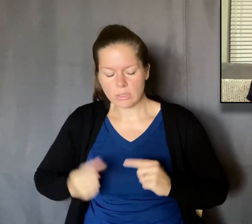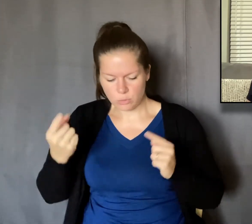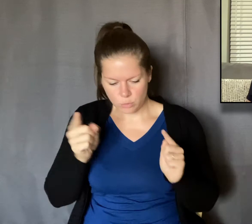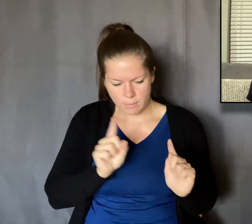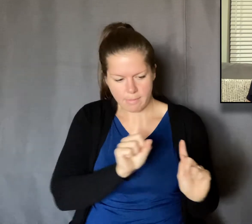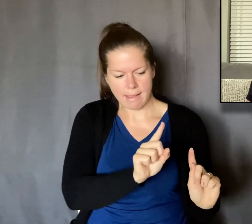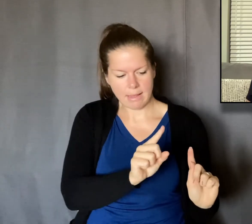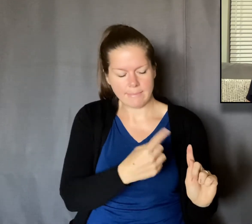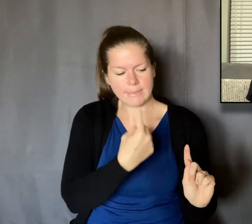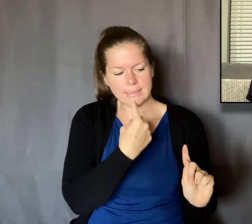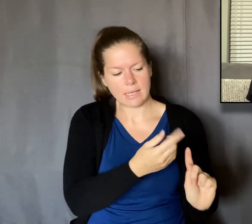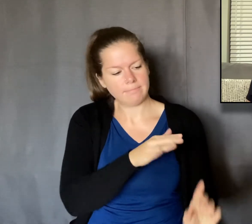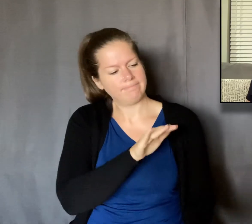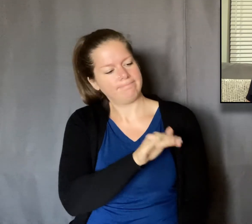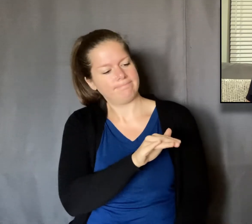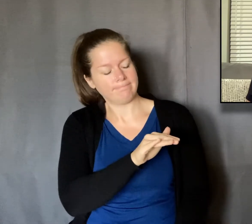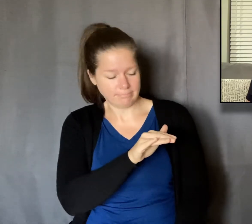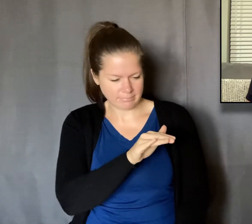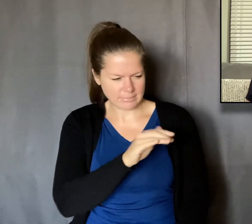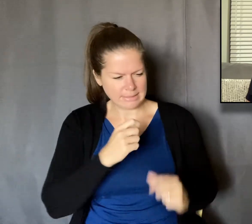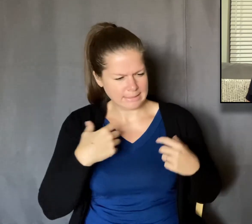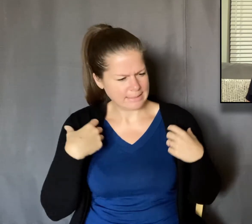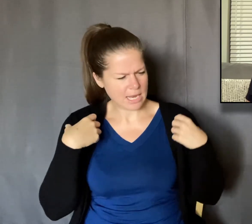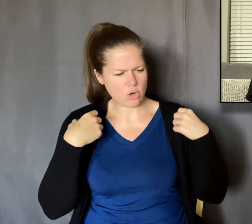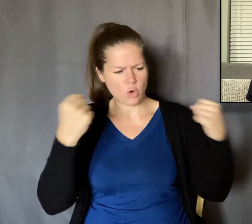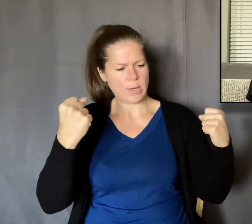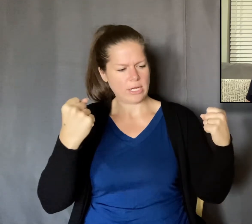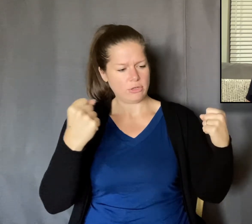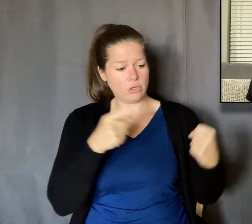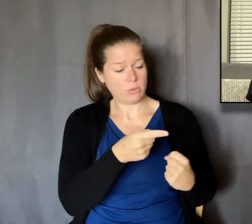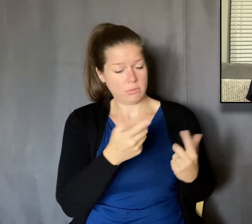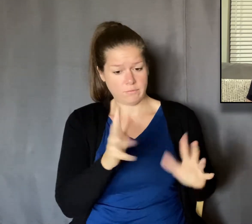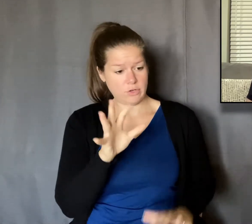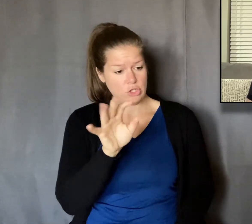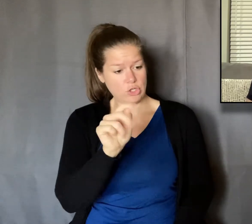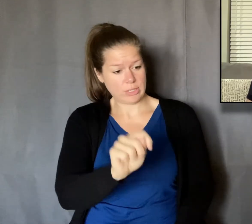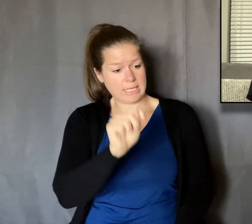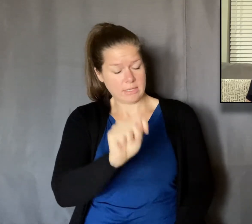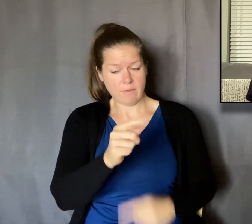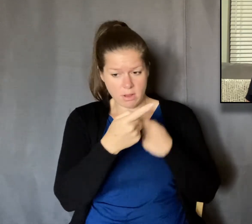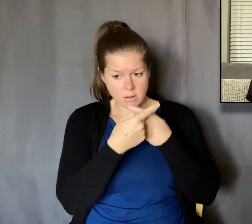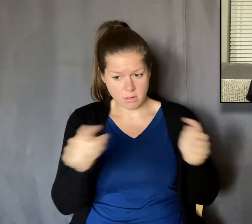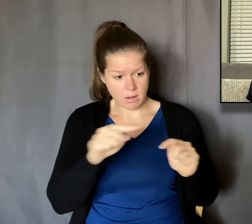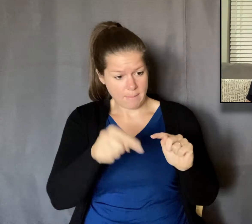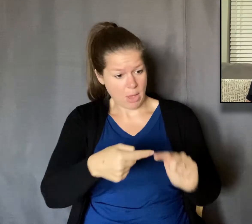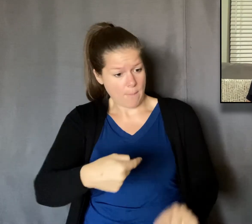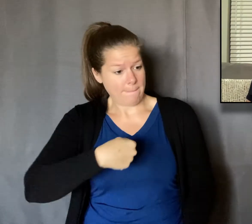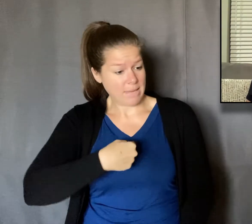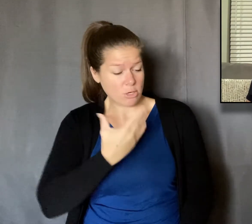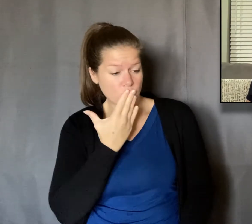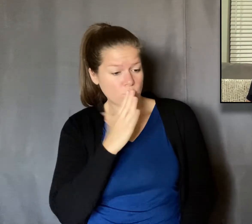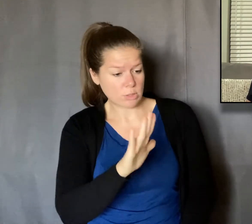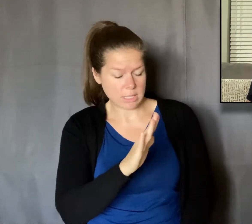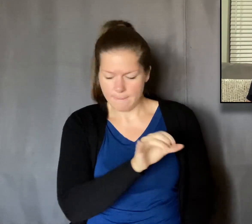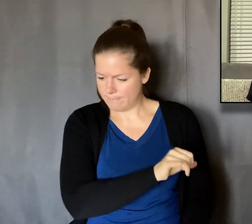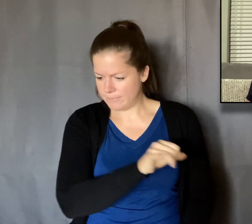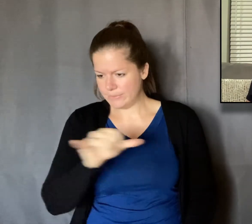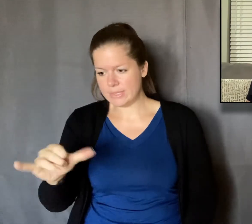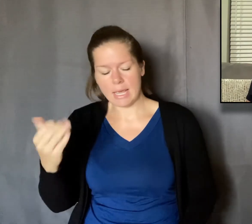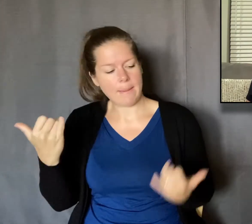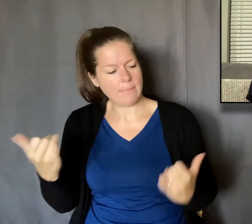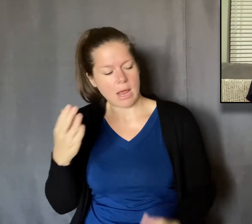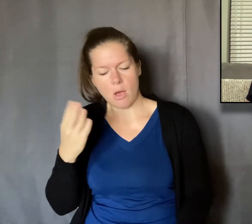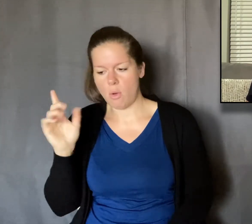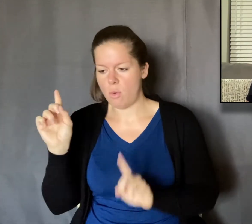take courage, for as you have testified to the facts about me in Jerusalem, so you must also testify in